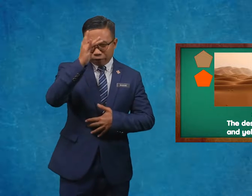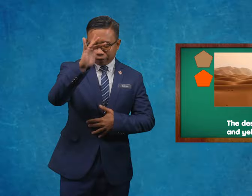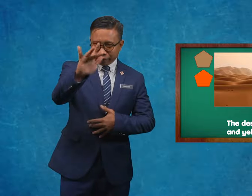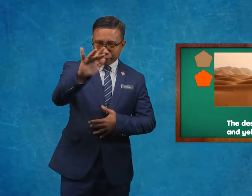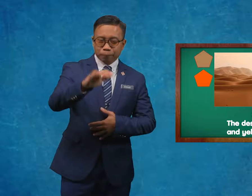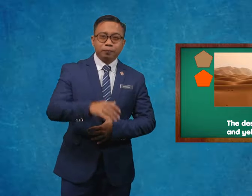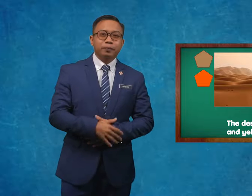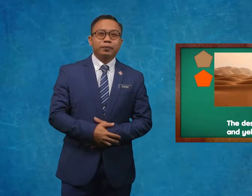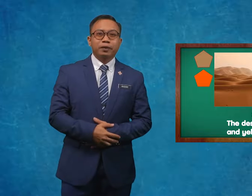clever.